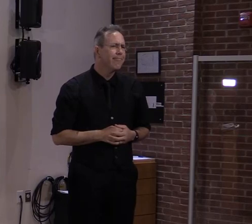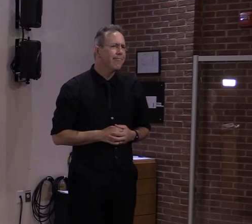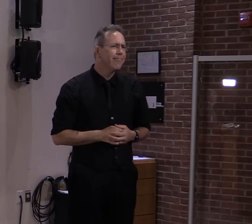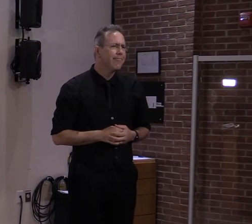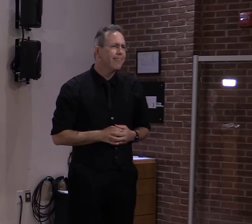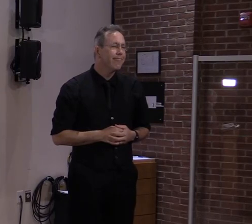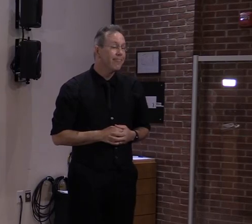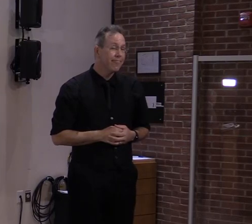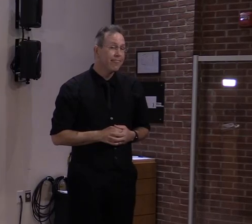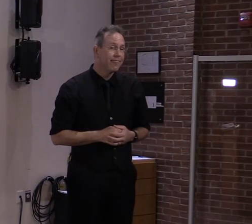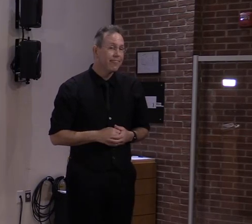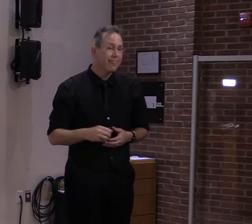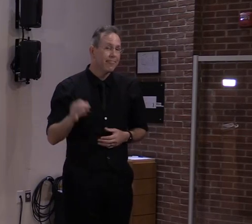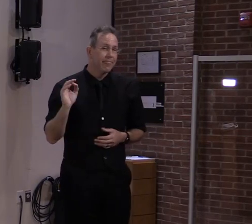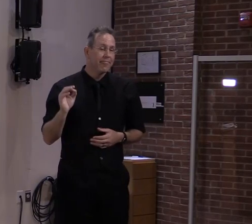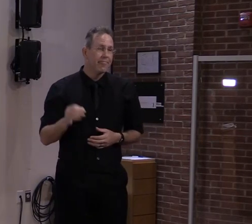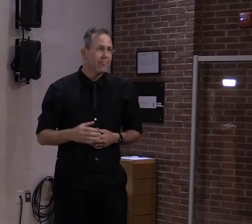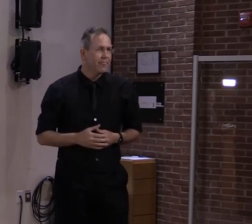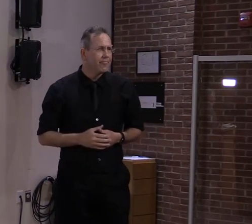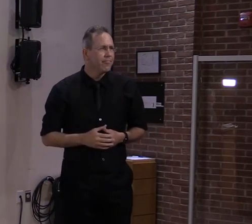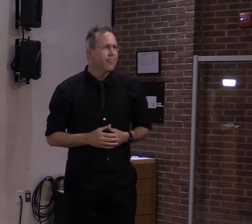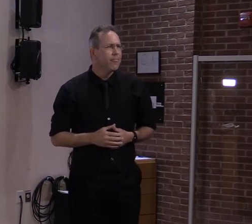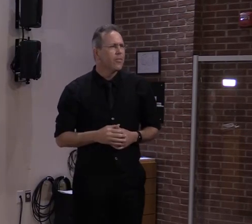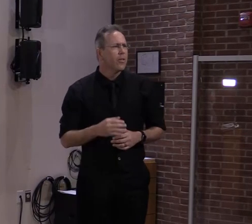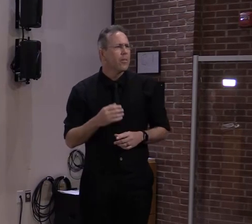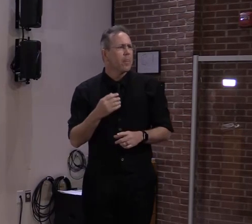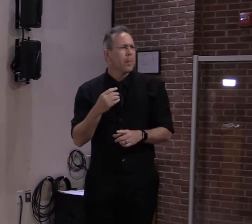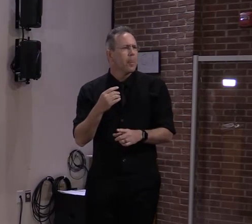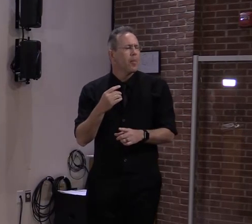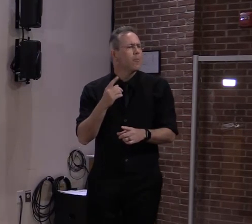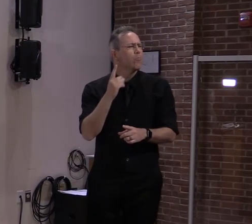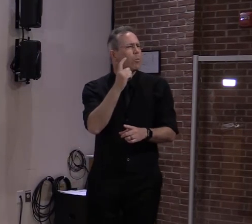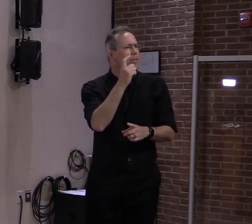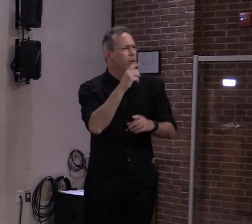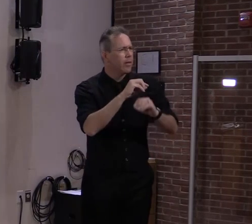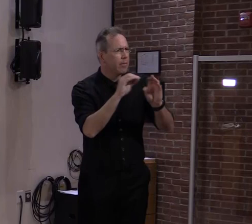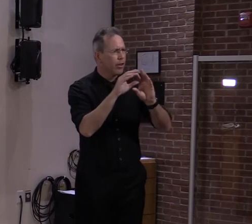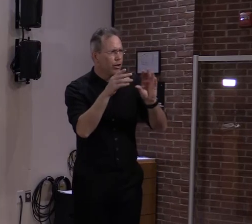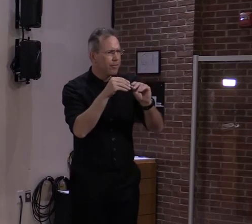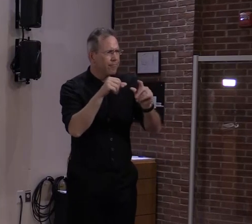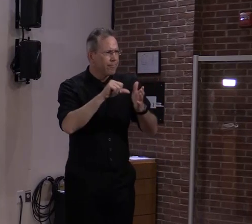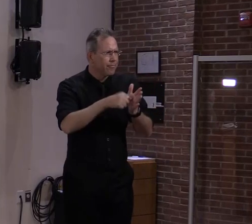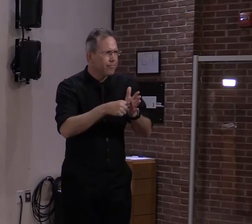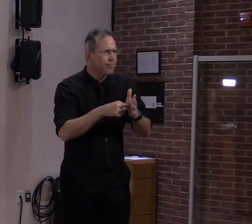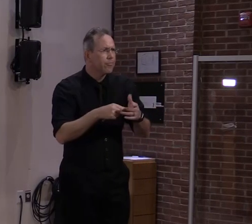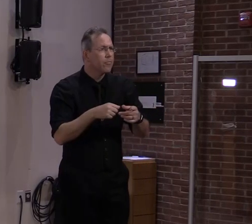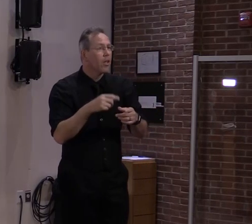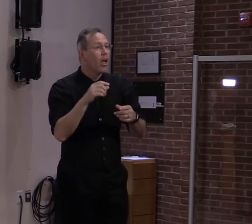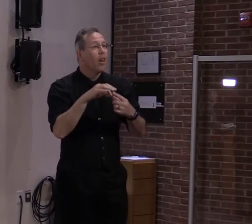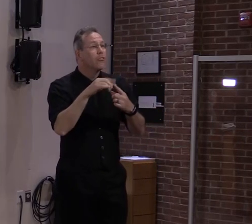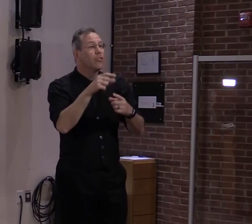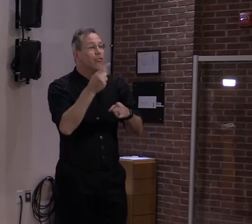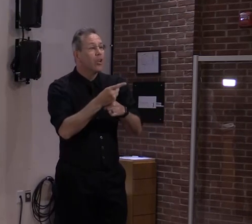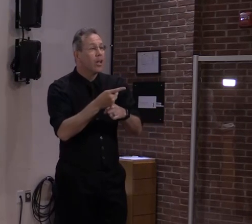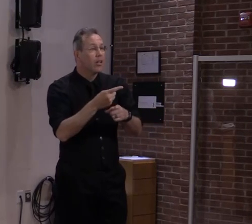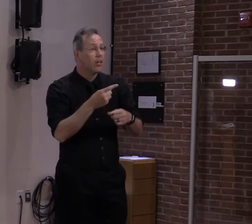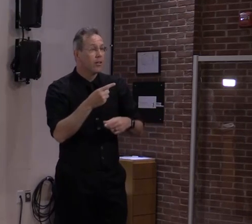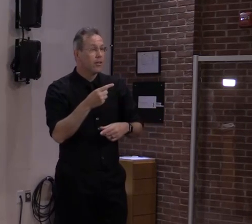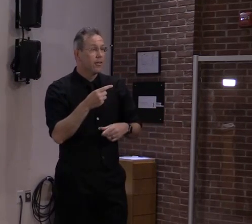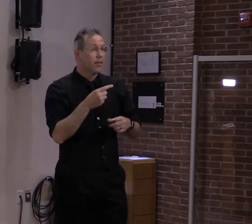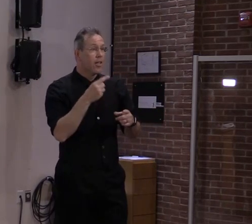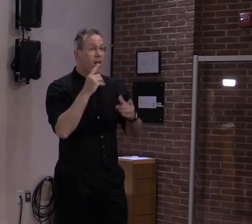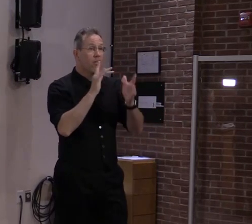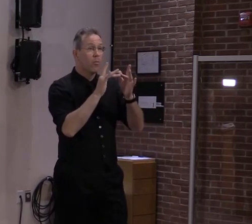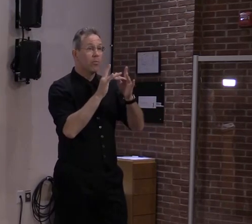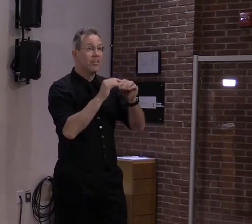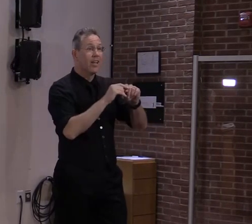Thank you. Just to clarify, Jason, you were right. The website is on those that are vaccinated